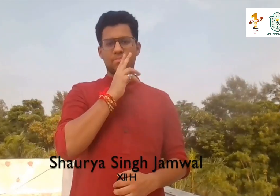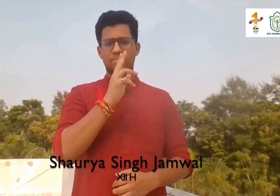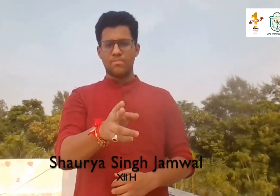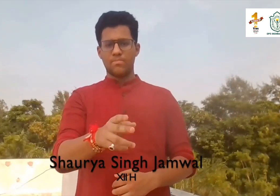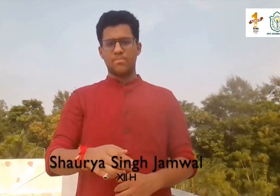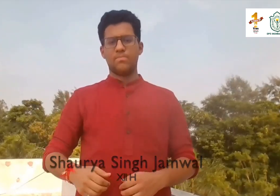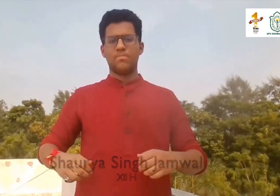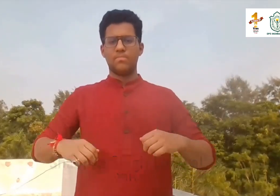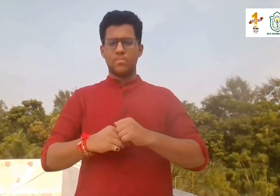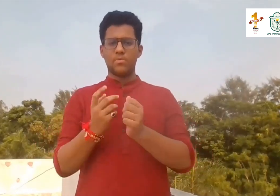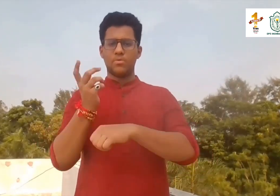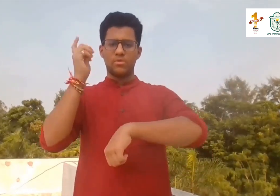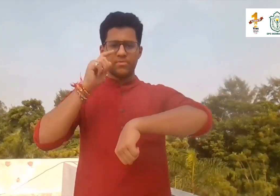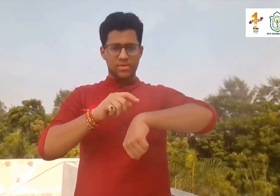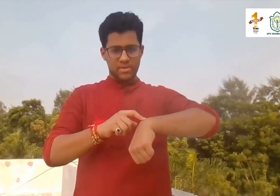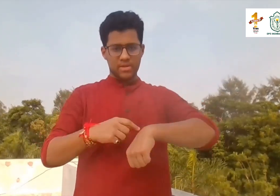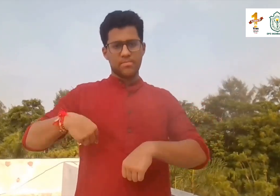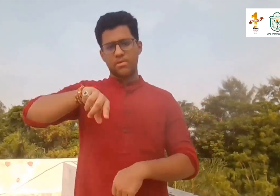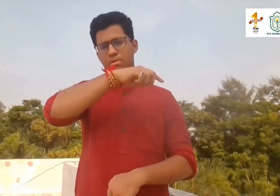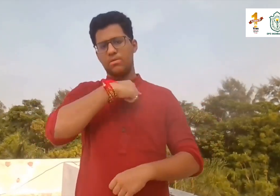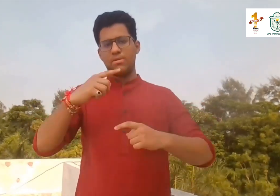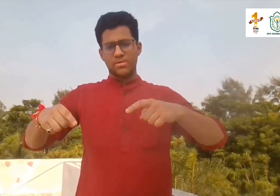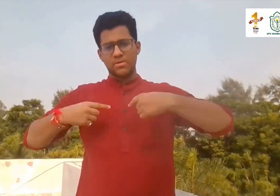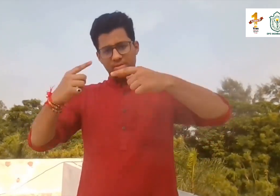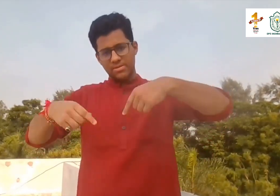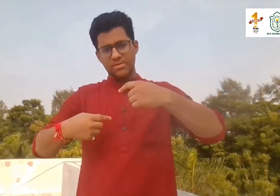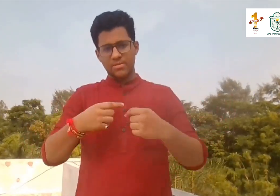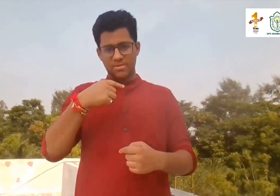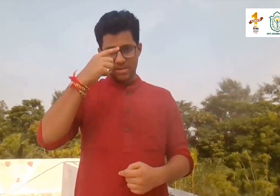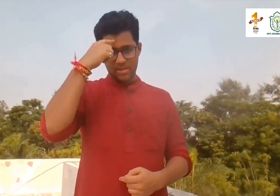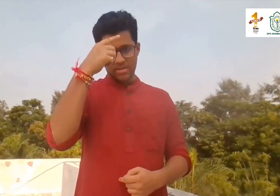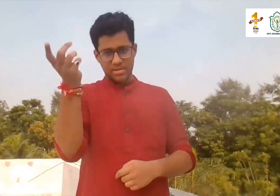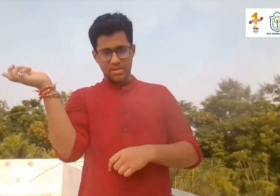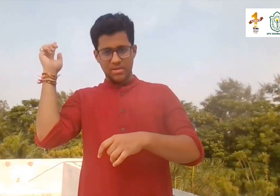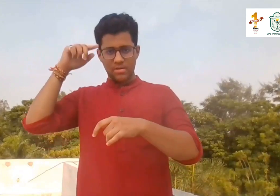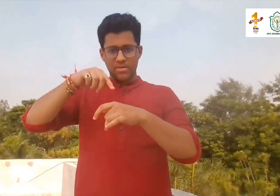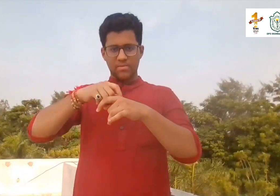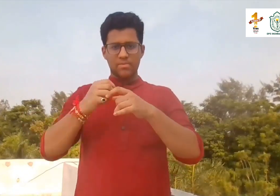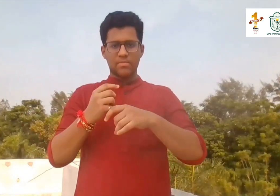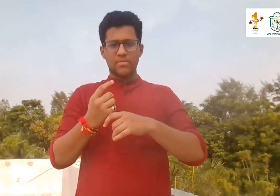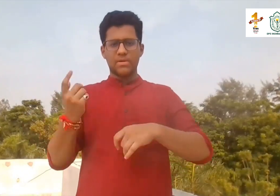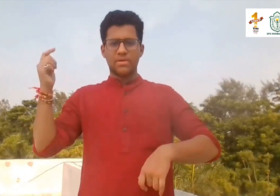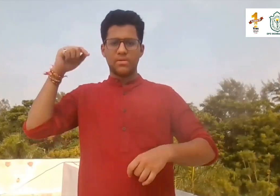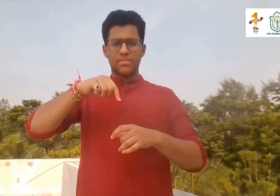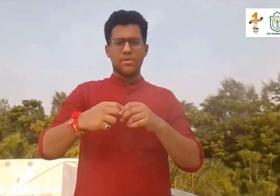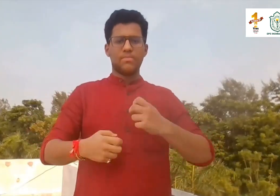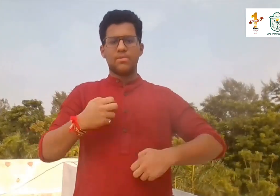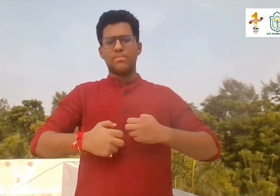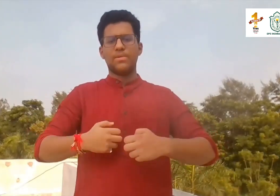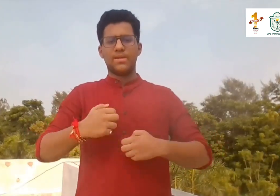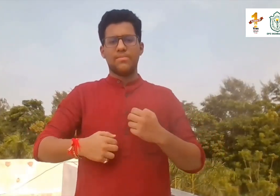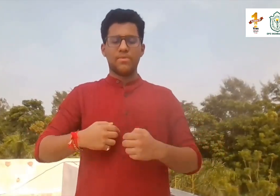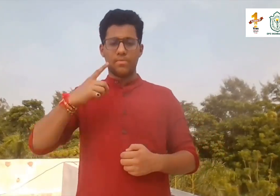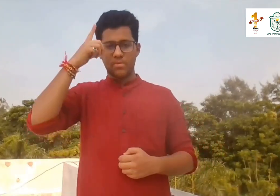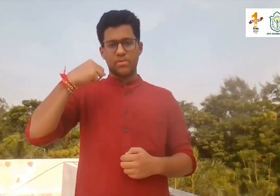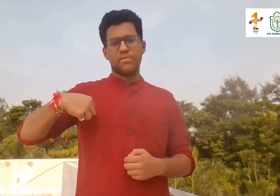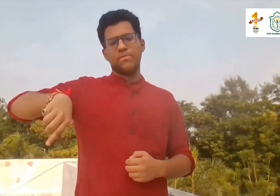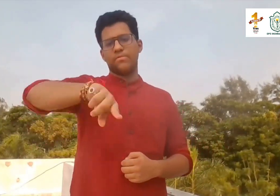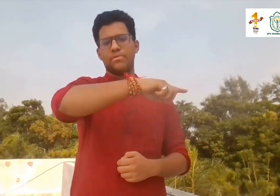most of the time our struggles in the society occur when other people make it difficult for us